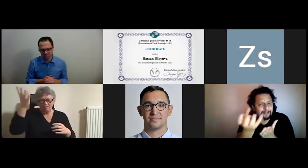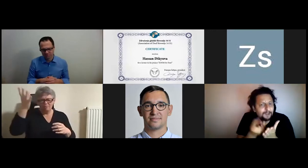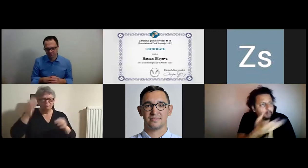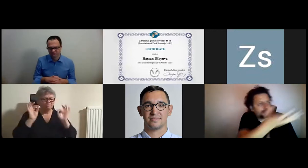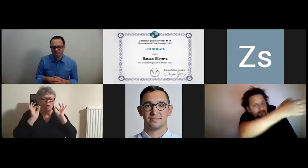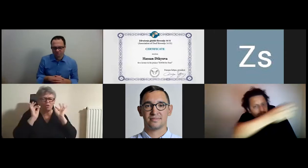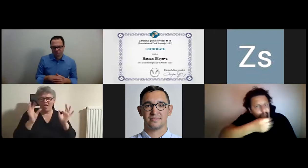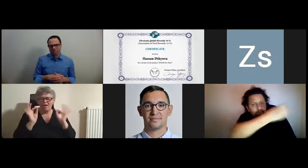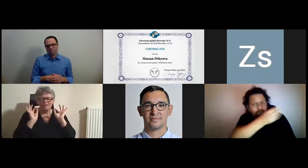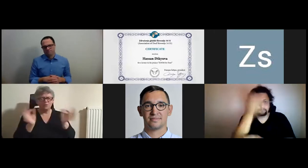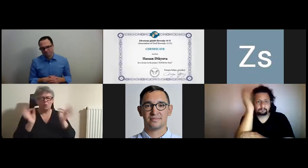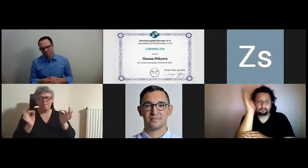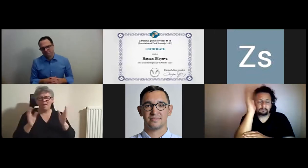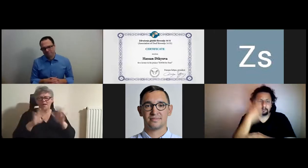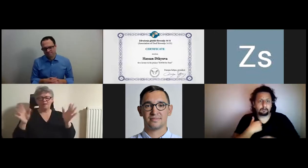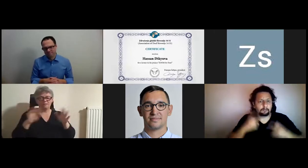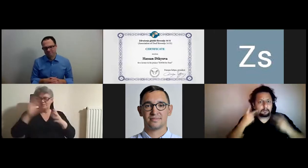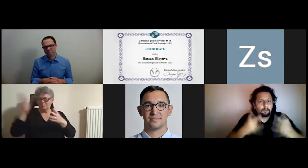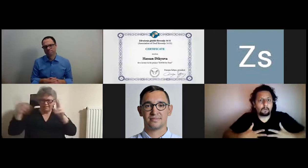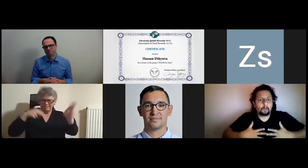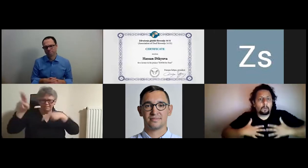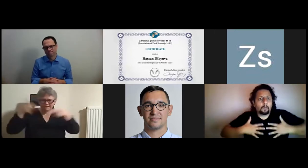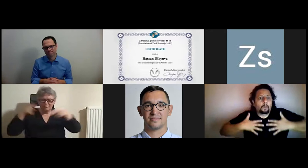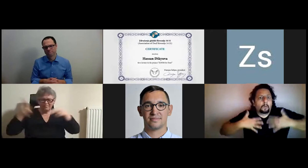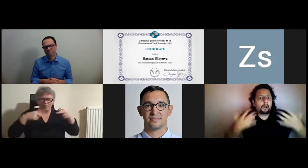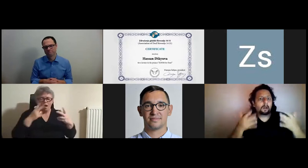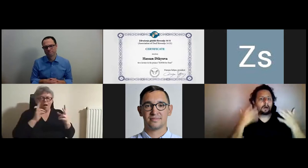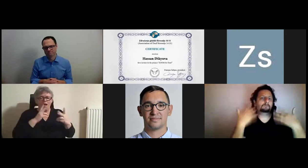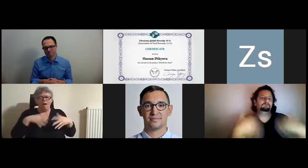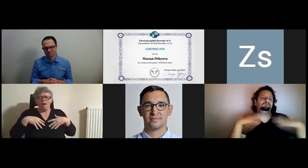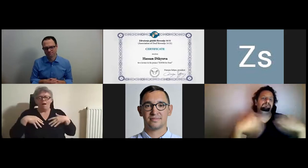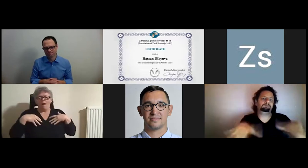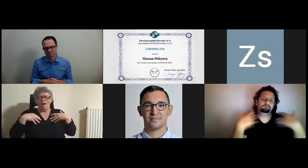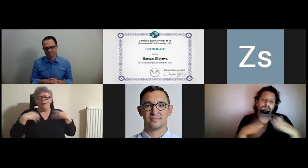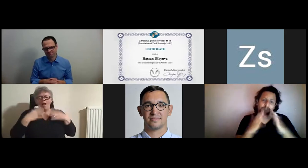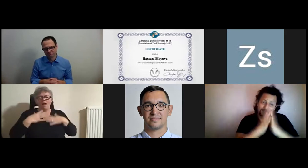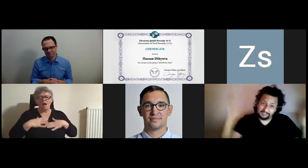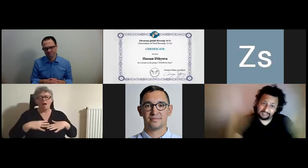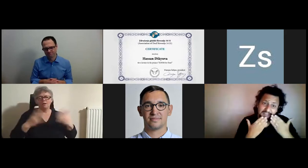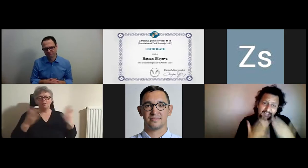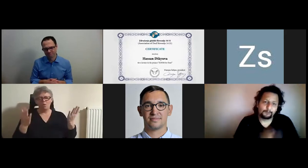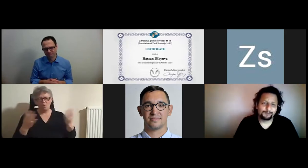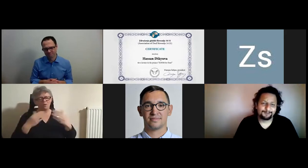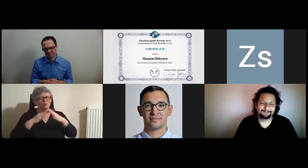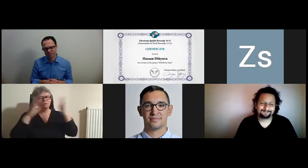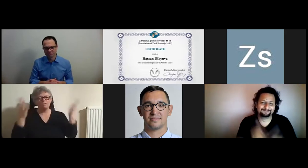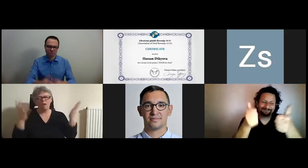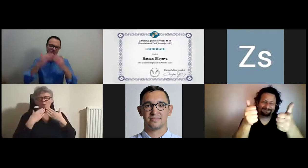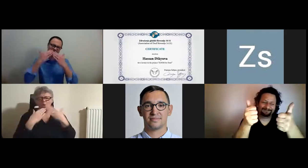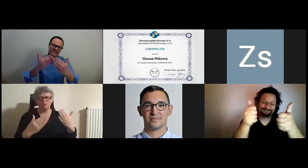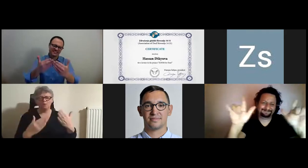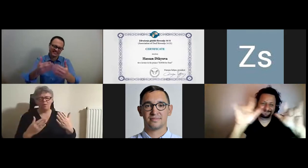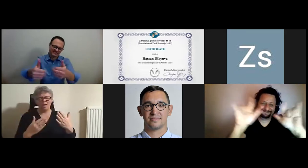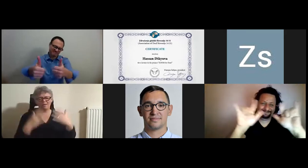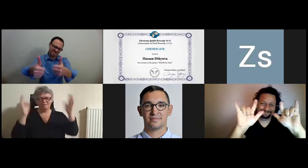It's important that we keep the information flowing, that we share this information, that we are inspired by our deaf brothers